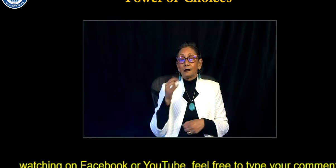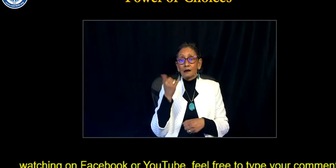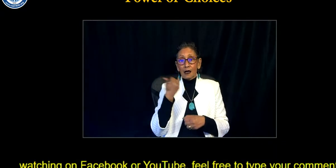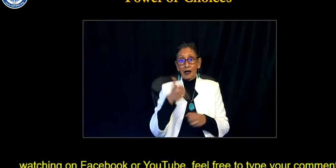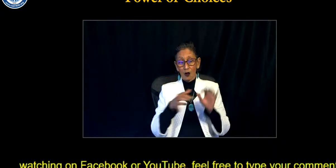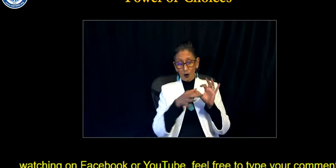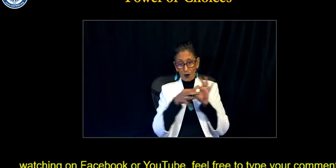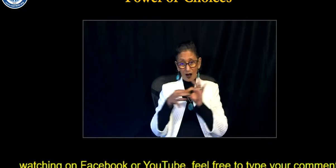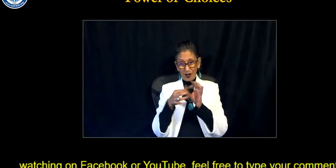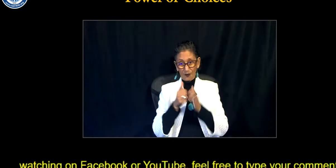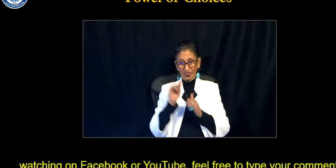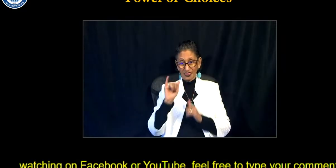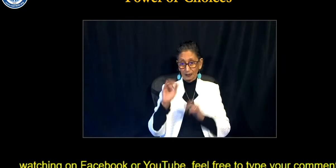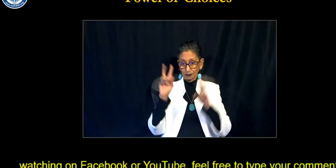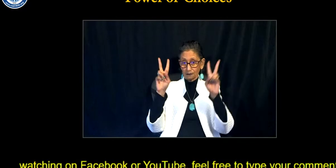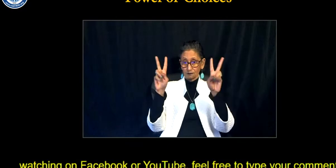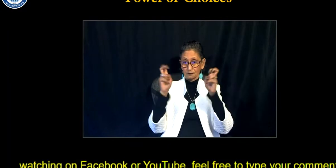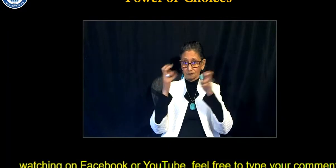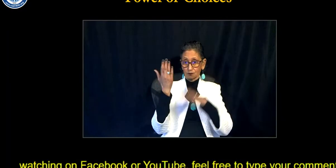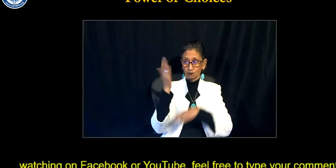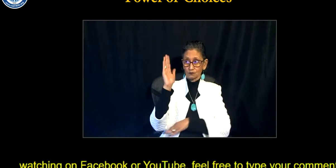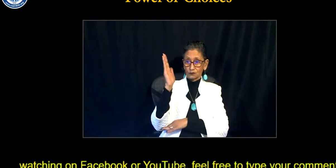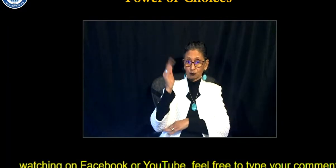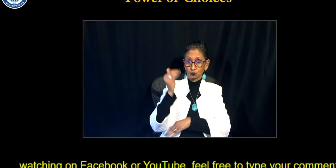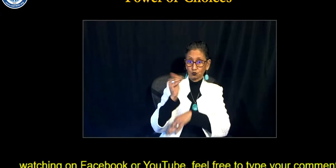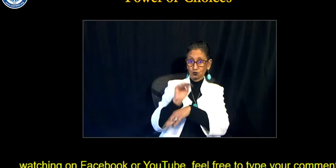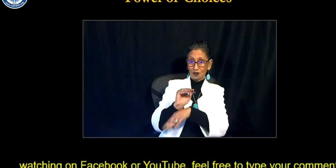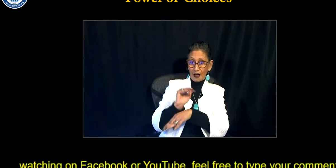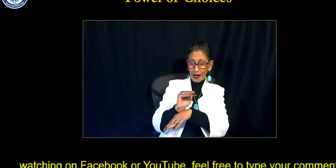the platform for us.